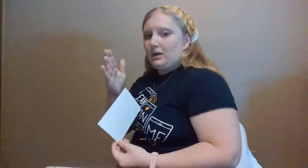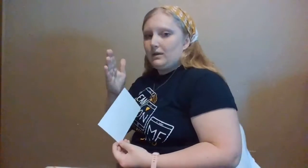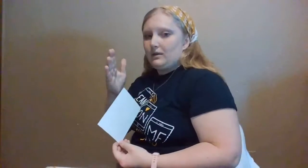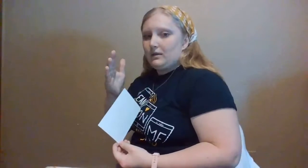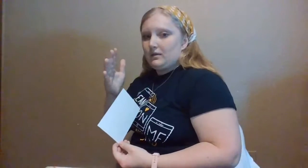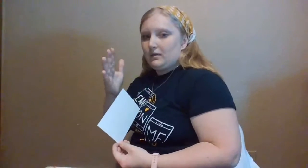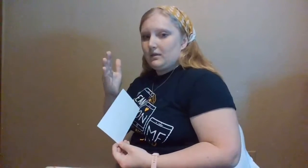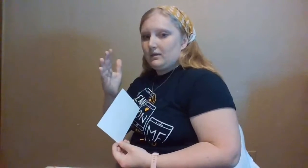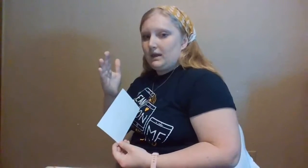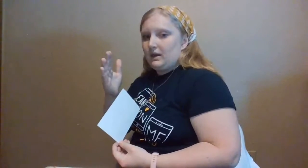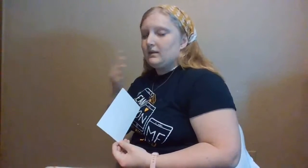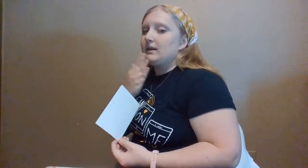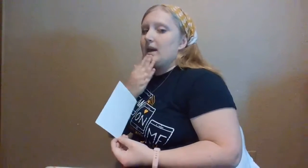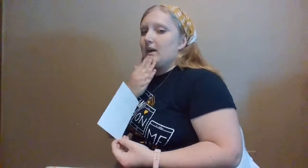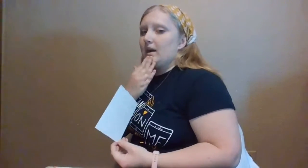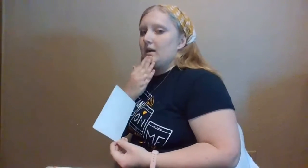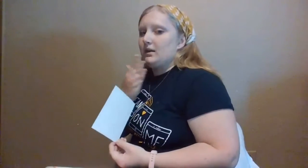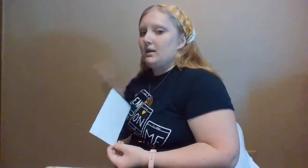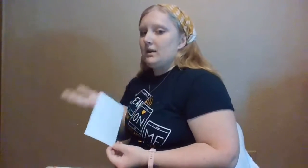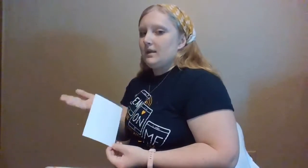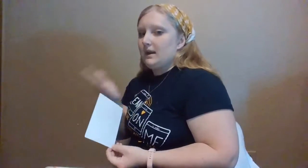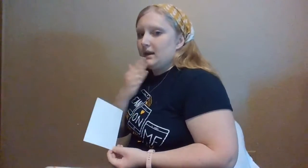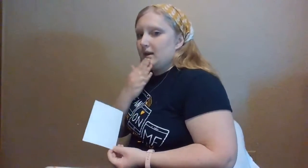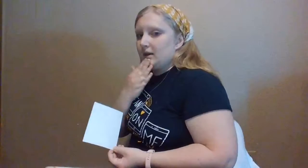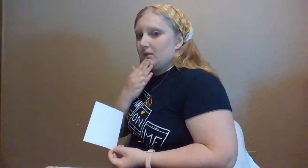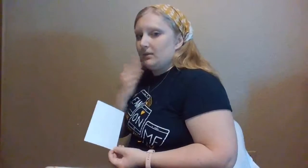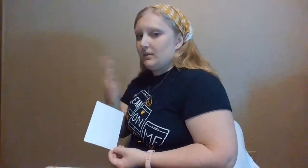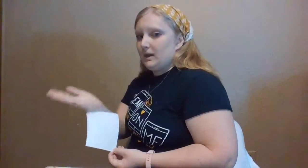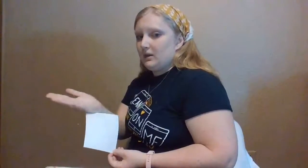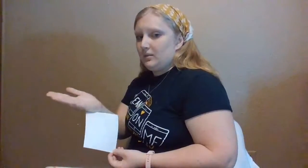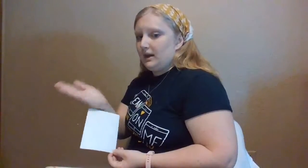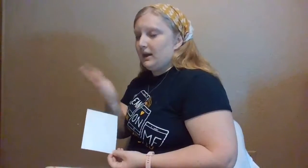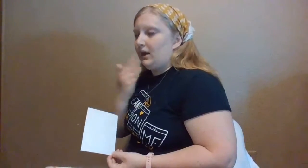with fingers together. Thank you. And you bring it out.